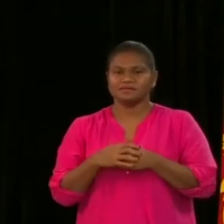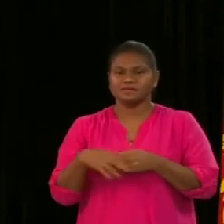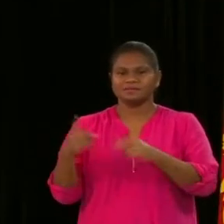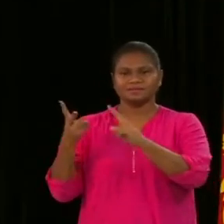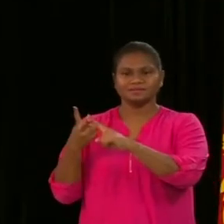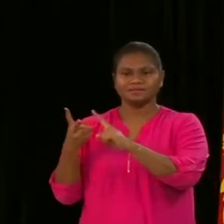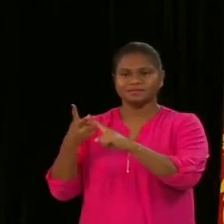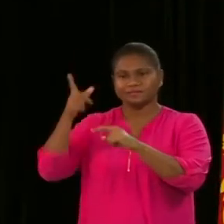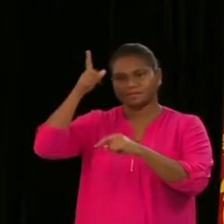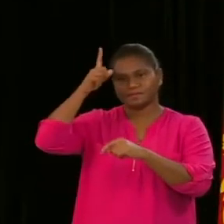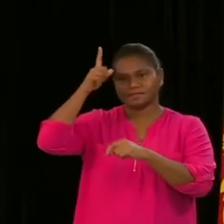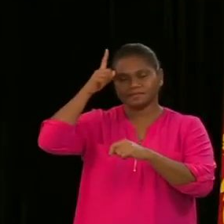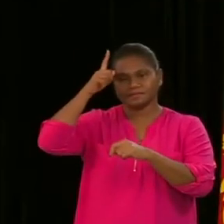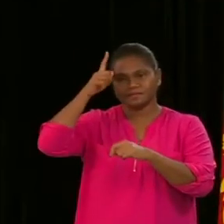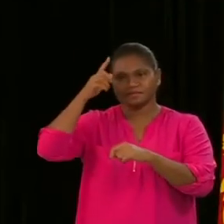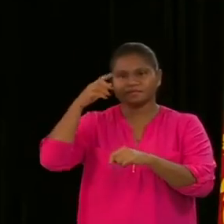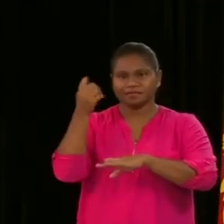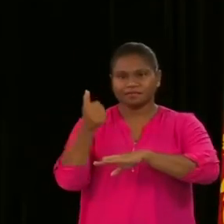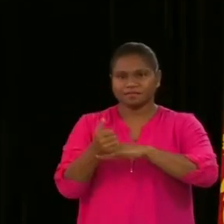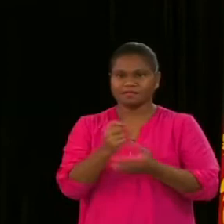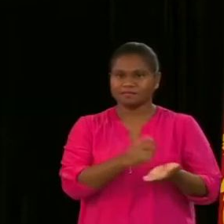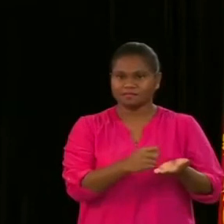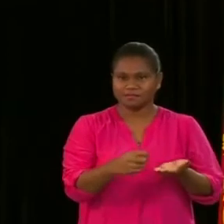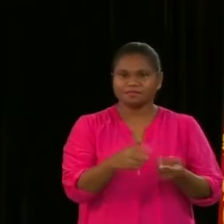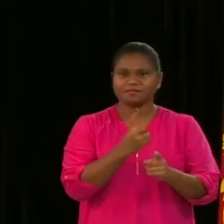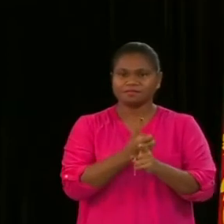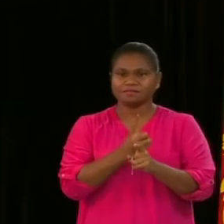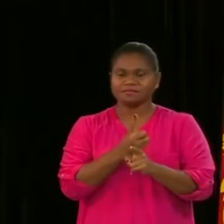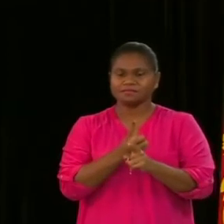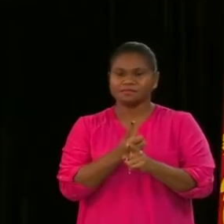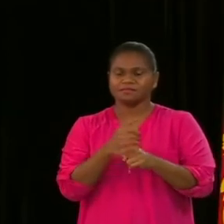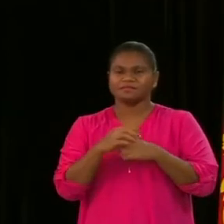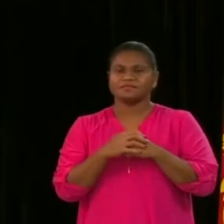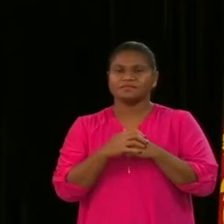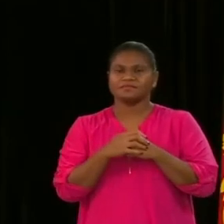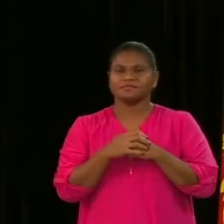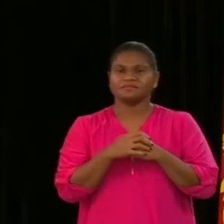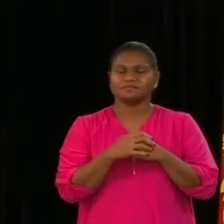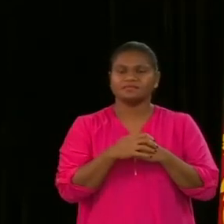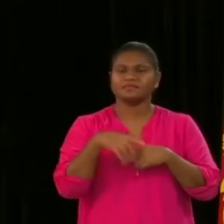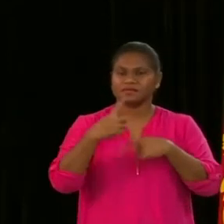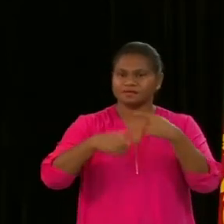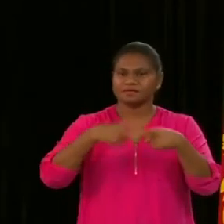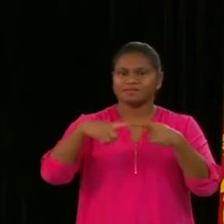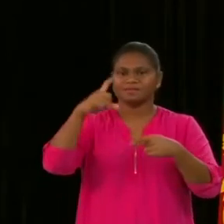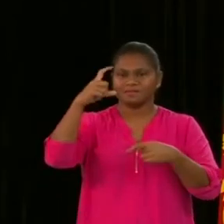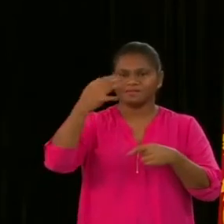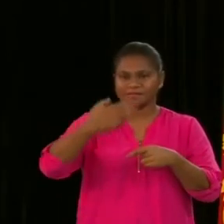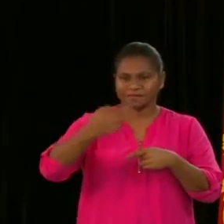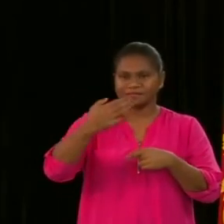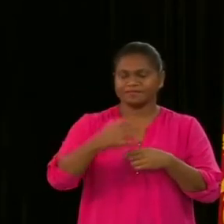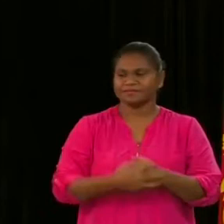deputy controller, na acting secretary, lo give some blood talk, lo COVID-19, blow tete. Thank